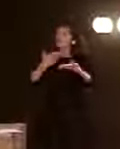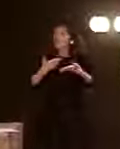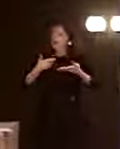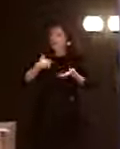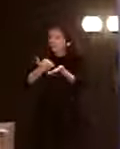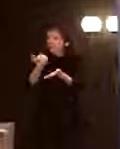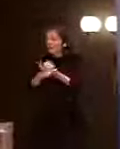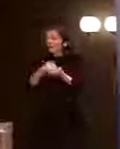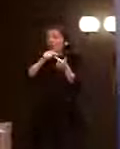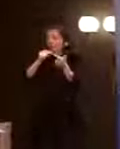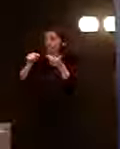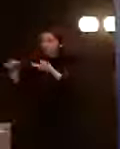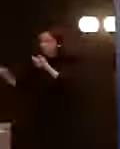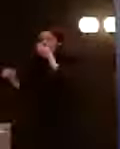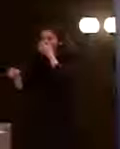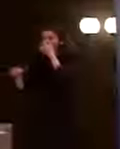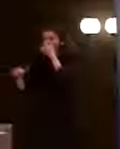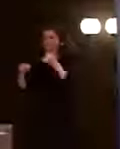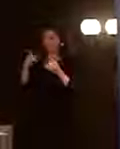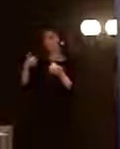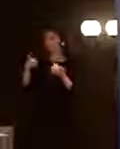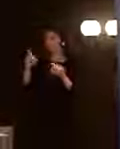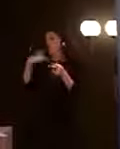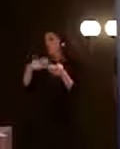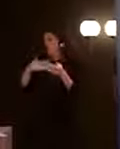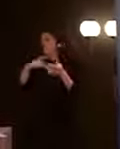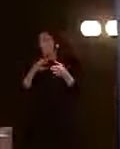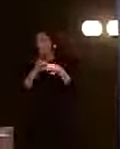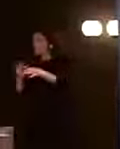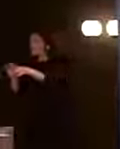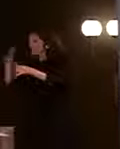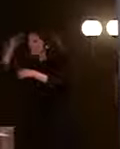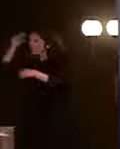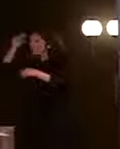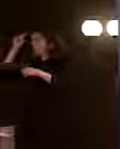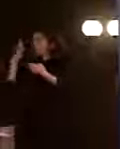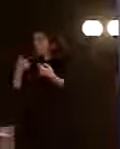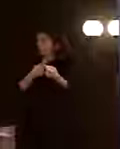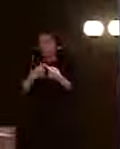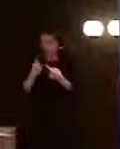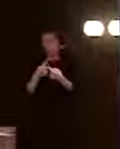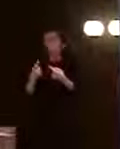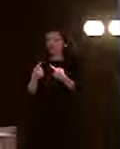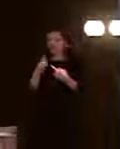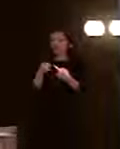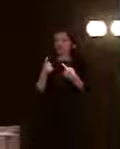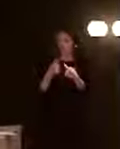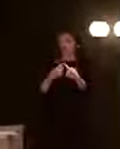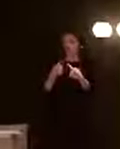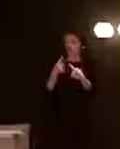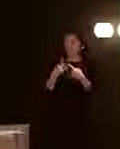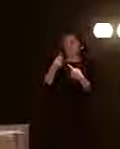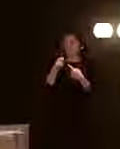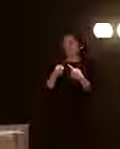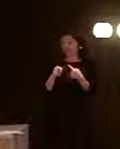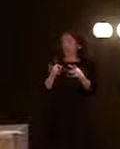to develop math skills throughout these calendar routines and activities. This is a fun activity which